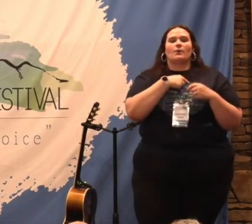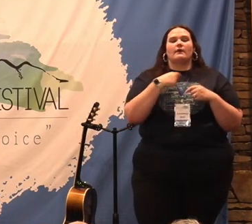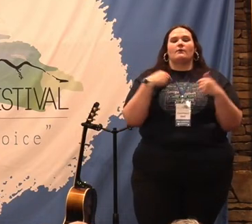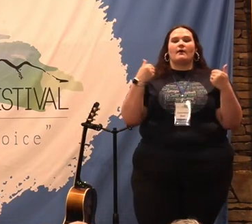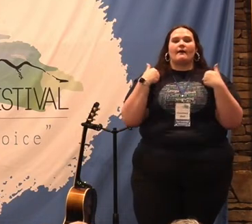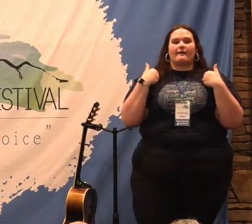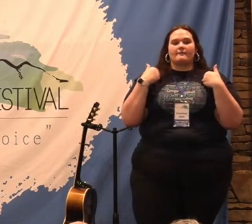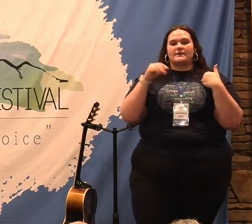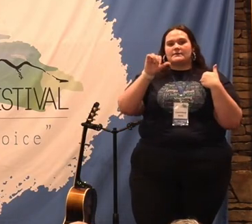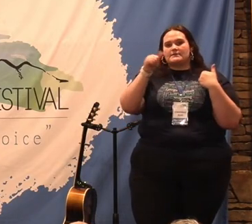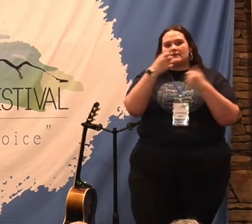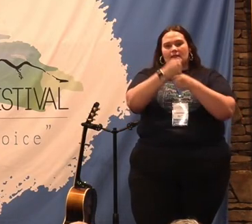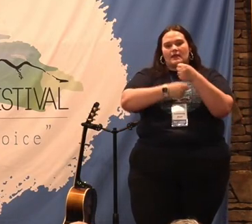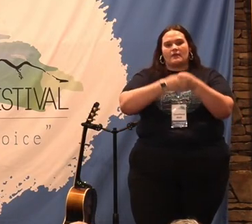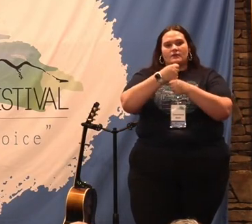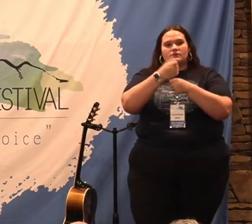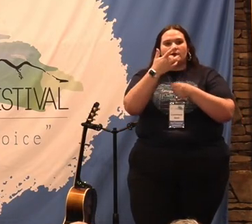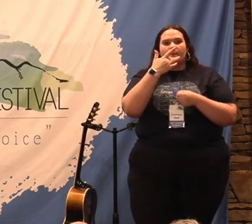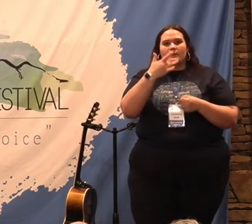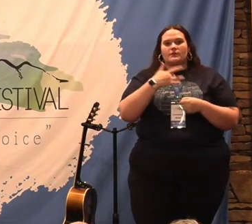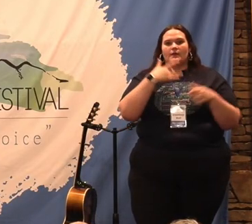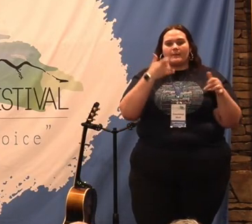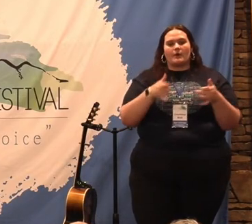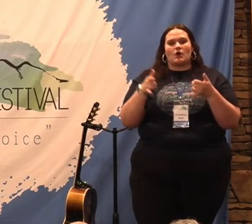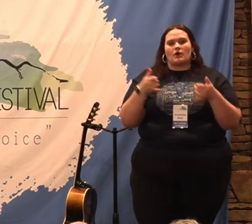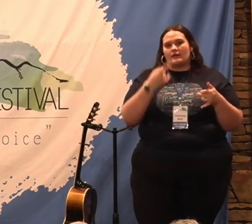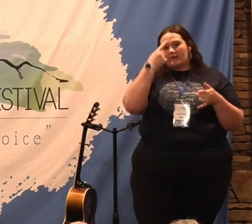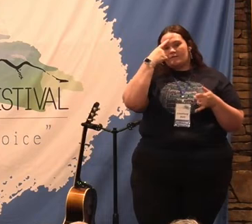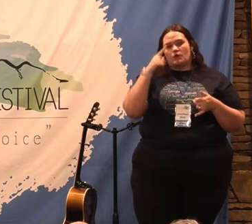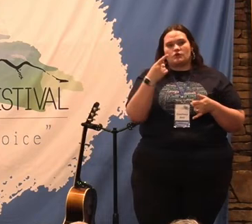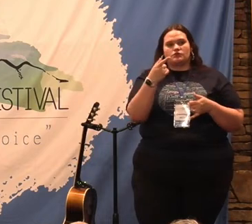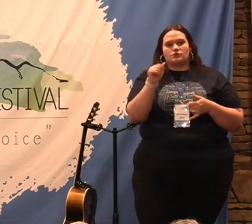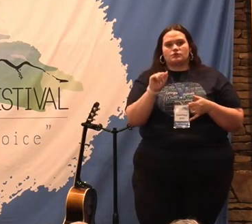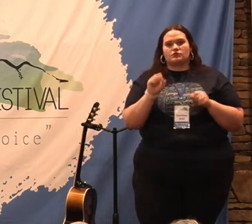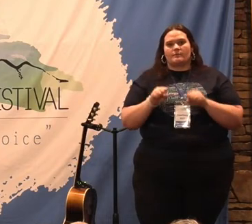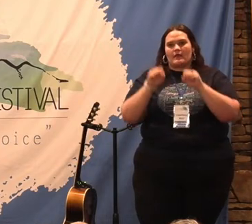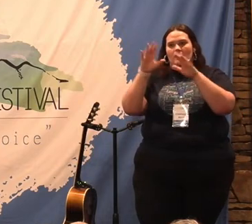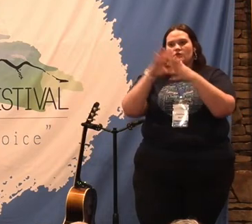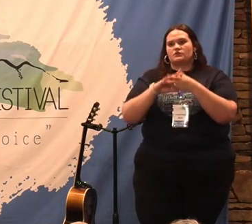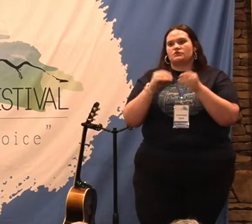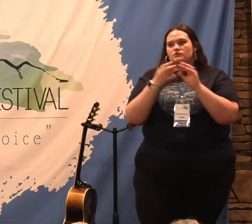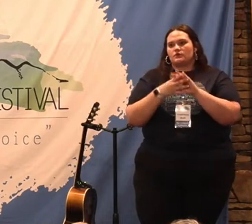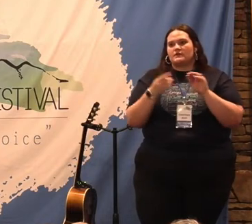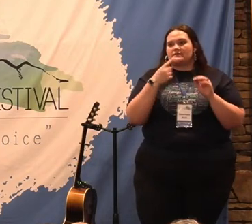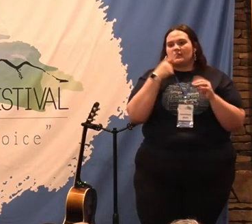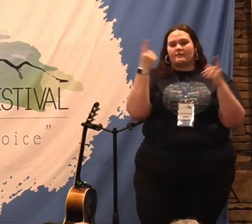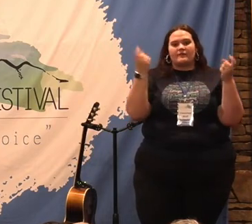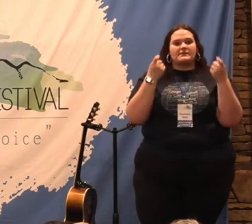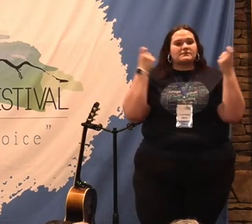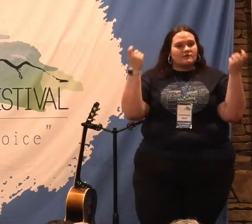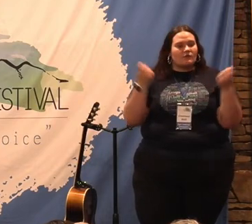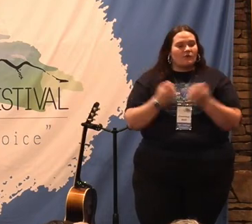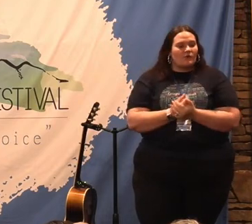10th anniversary birthday party for the Georgia Mountain Storytelling Festival.